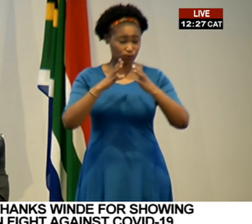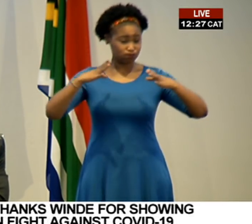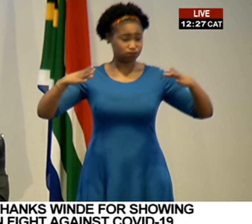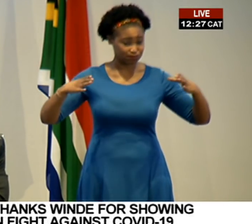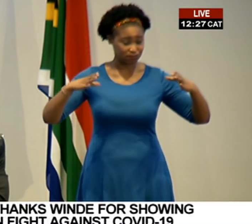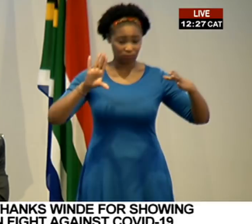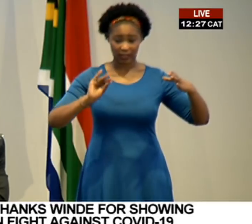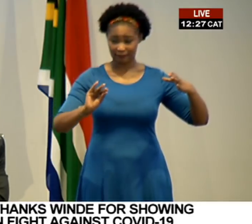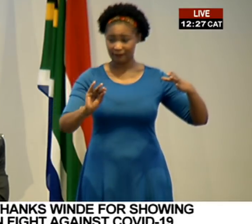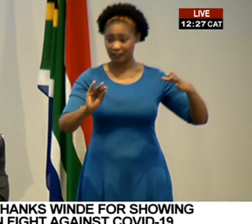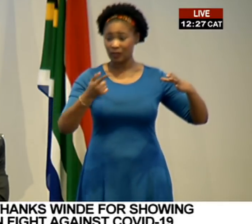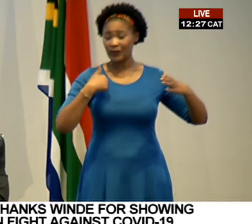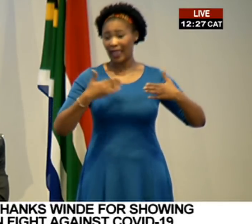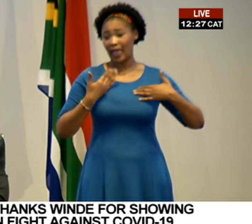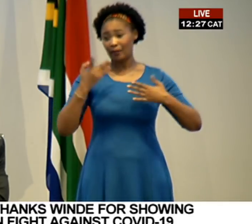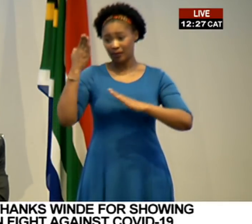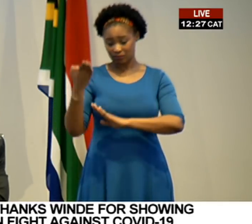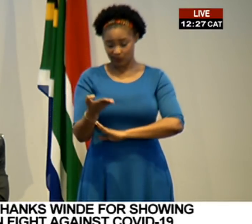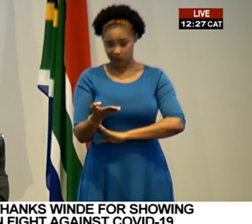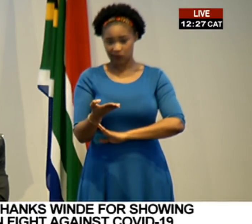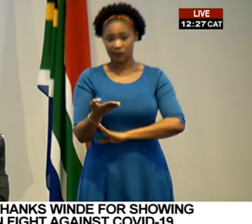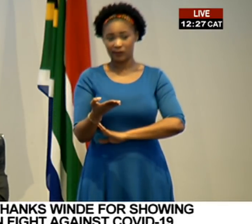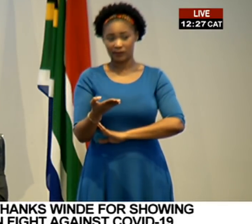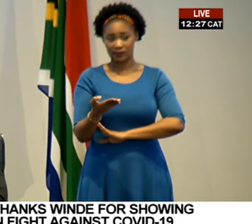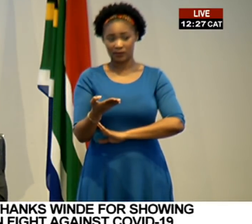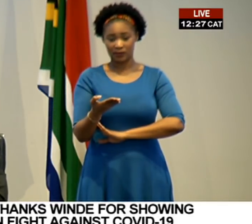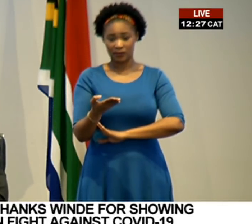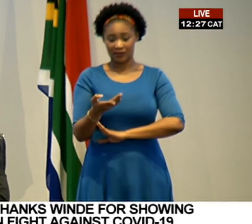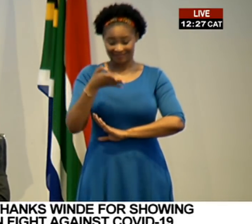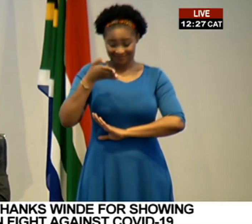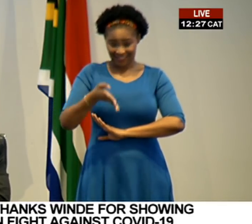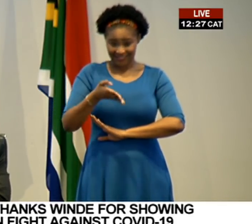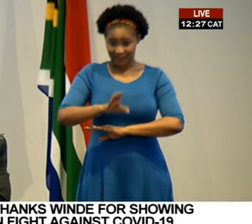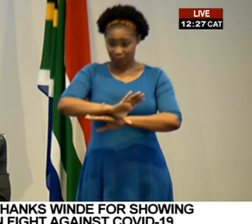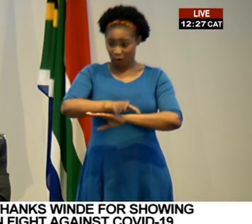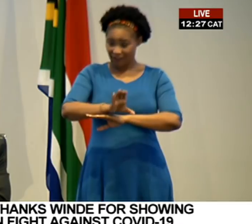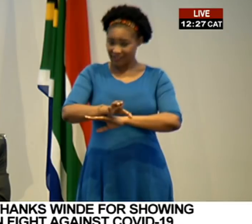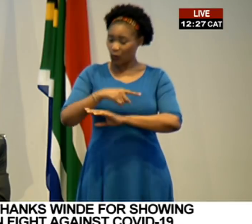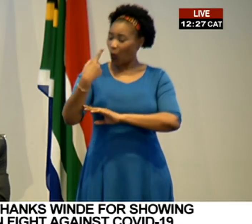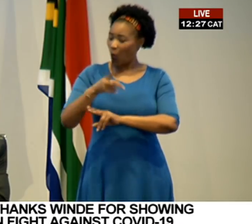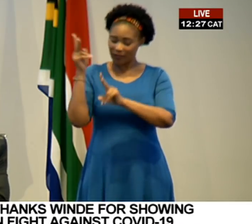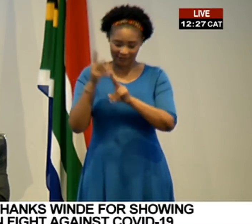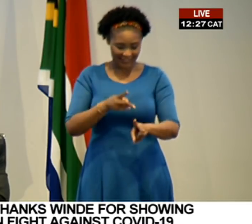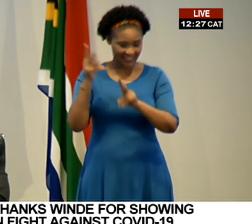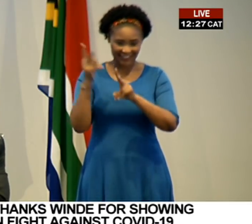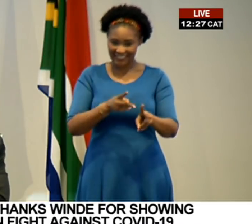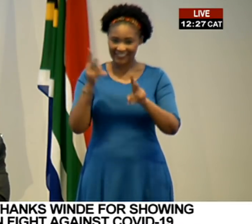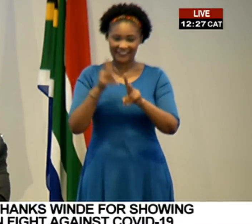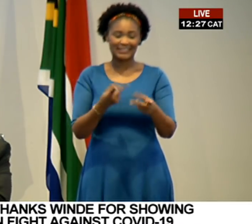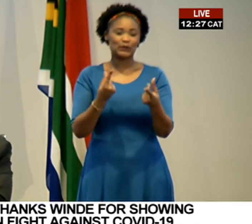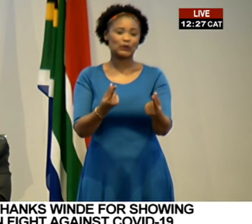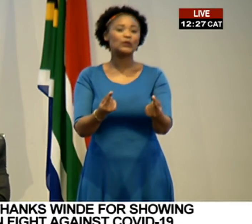and we're glad that he can be here, and he visits this province on an ongoing basis as he does his